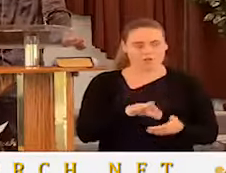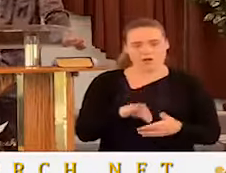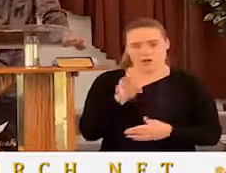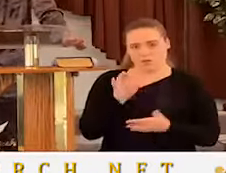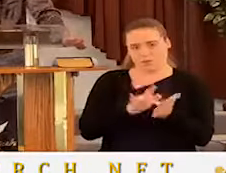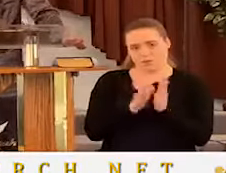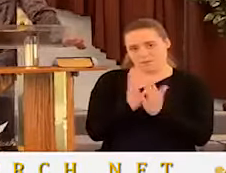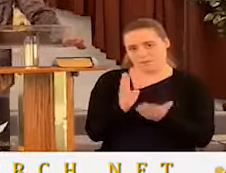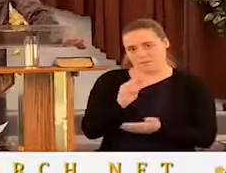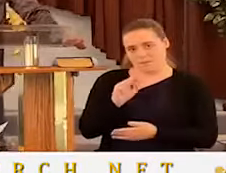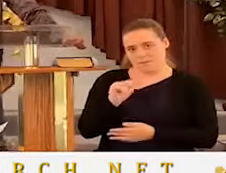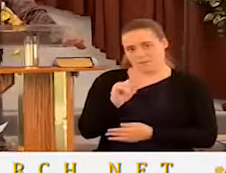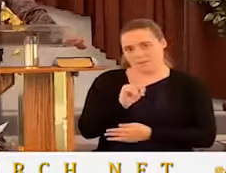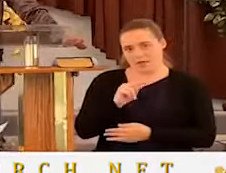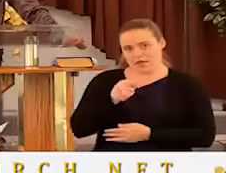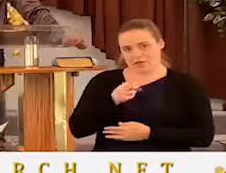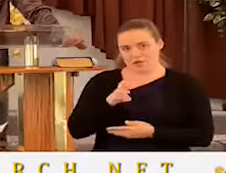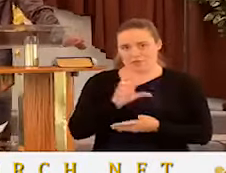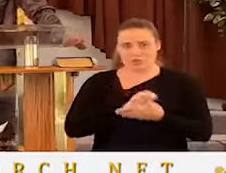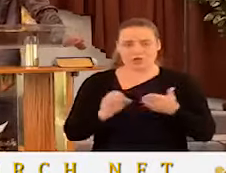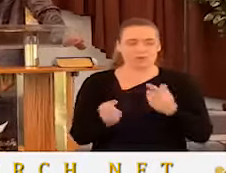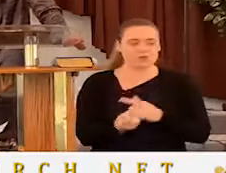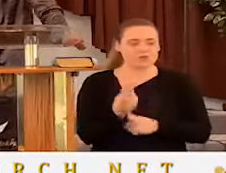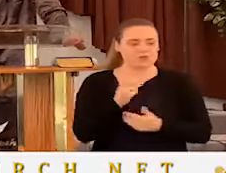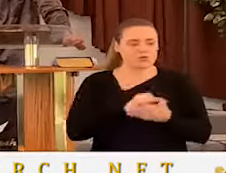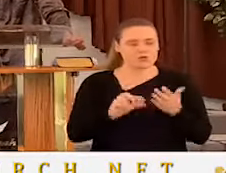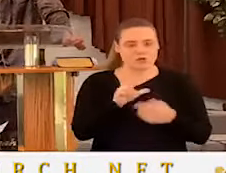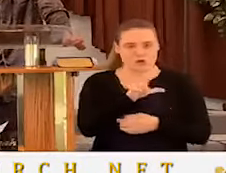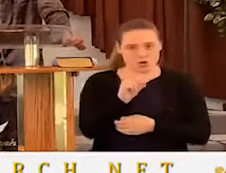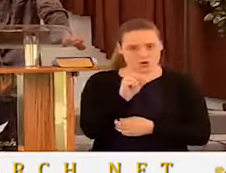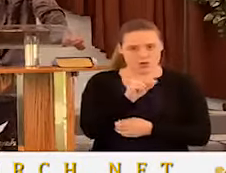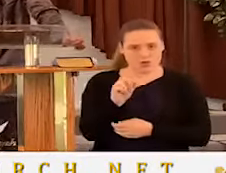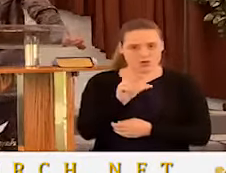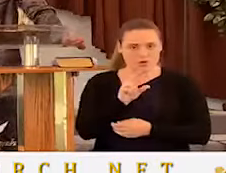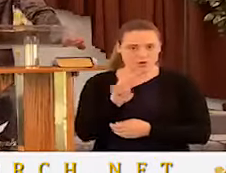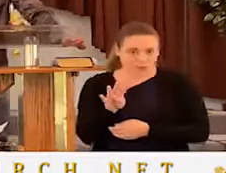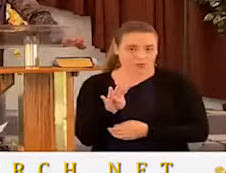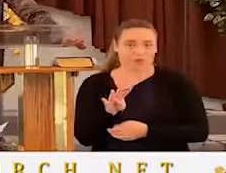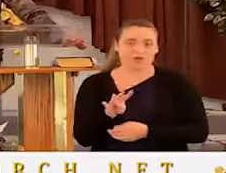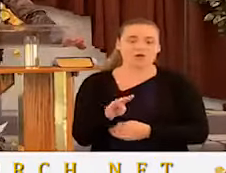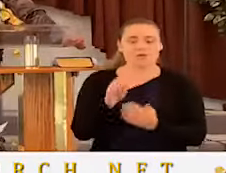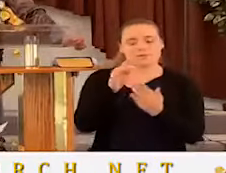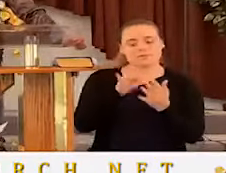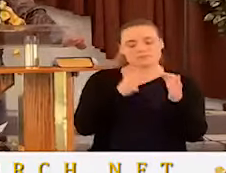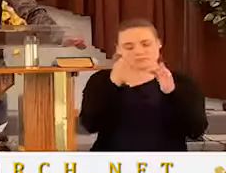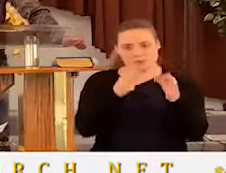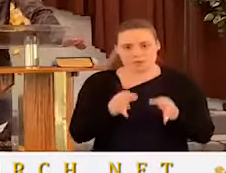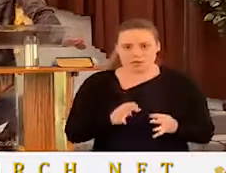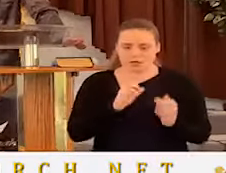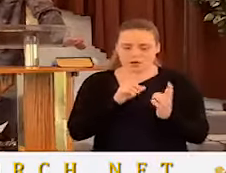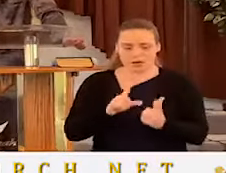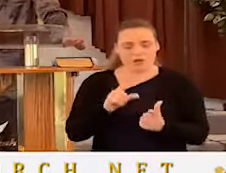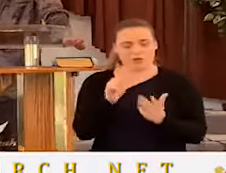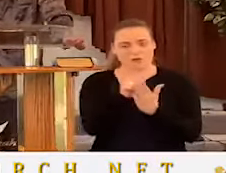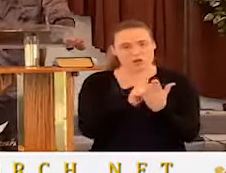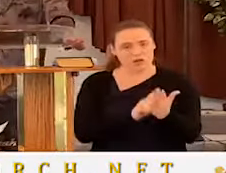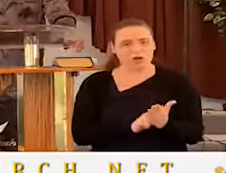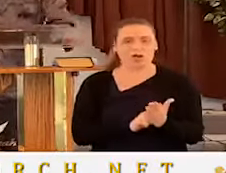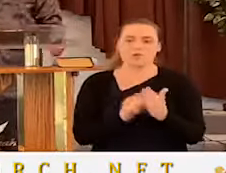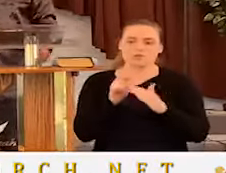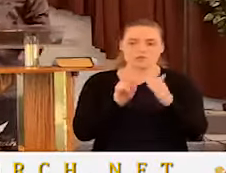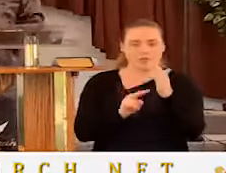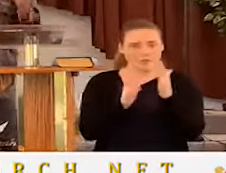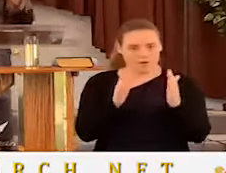22, verse 30 through 34. Gives us the understanding that all the laws of the prophets hang on two